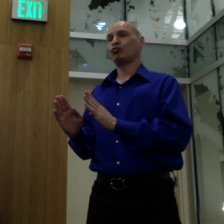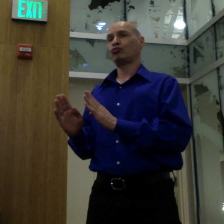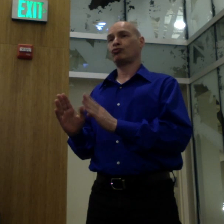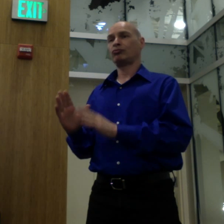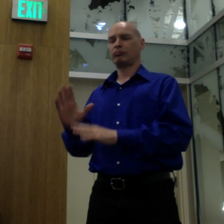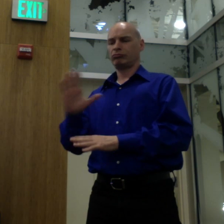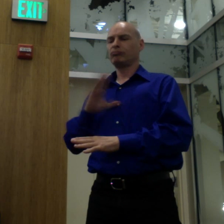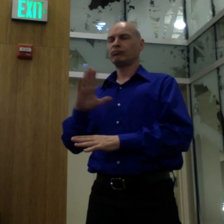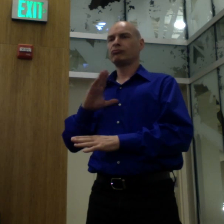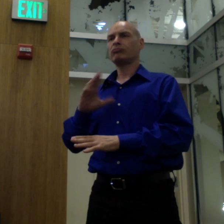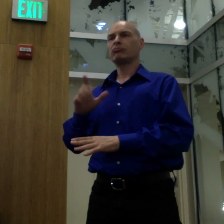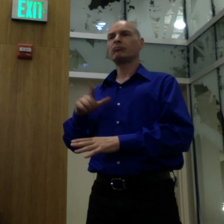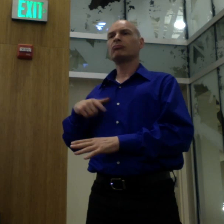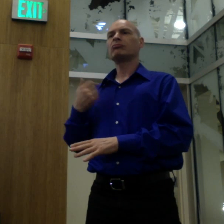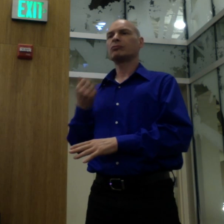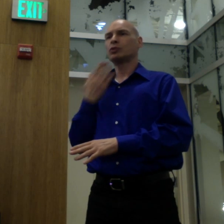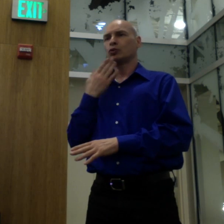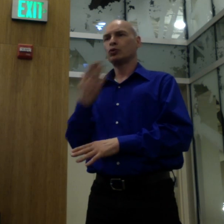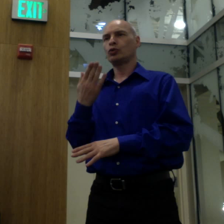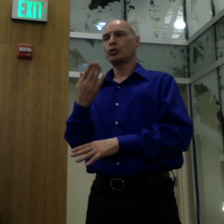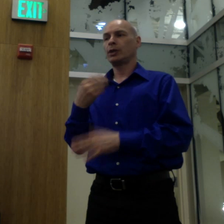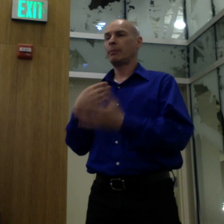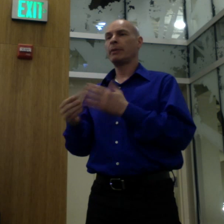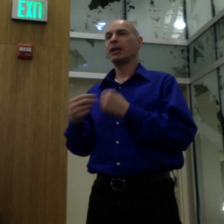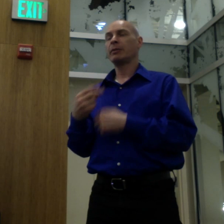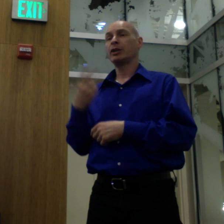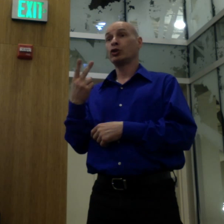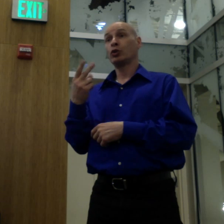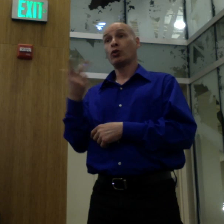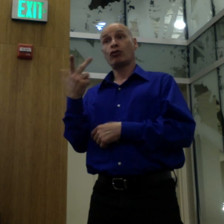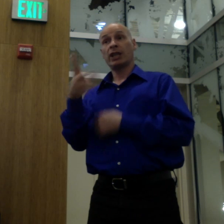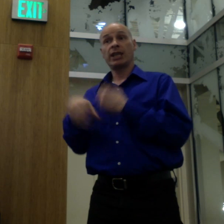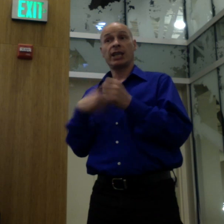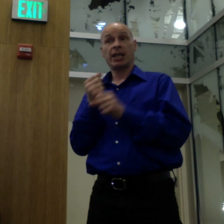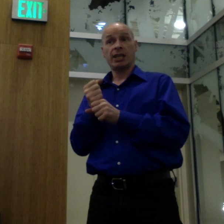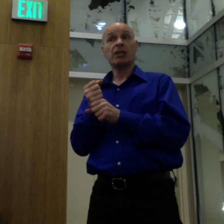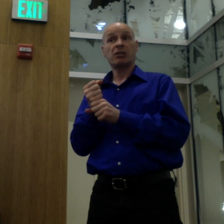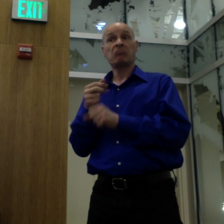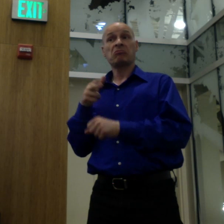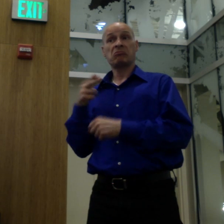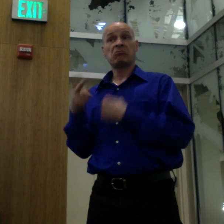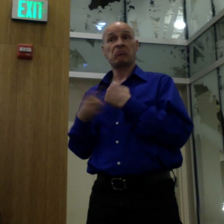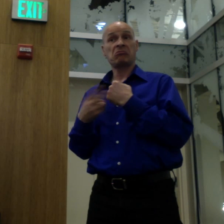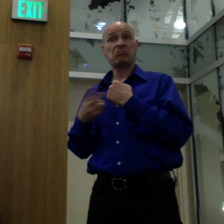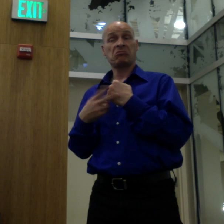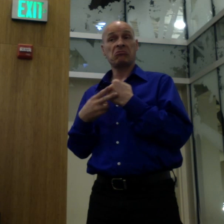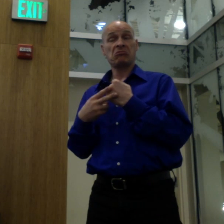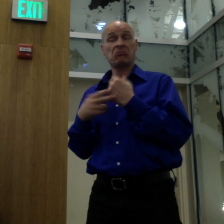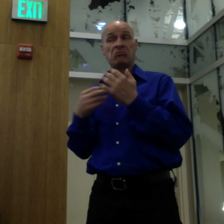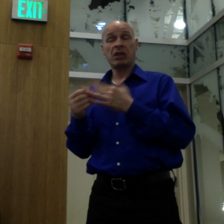while. Quite a while, maybe 2 years, 3 years, 4 years.